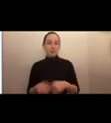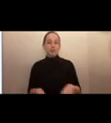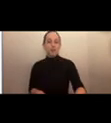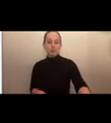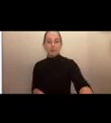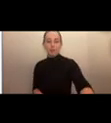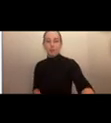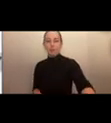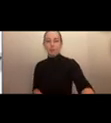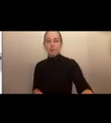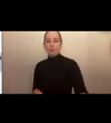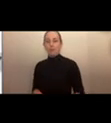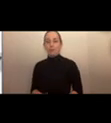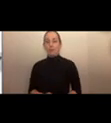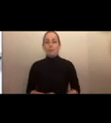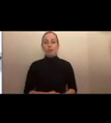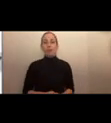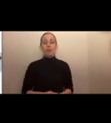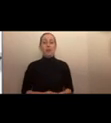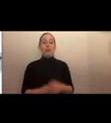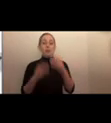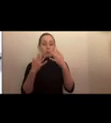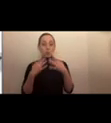and patient.